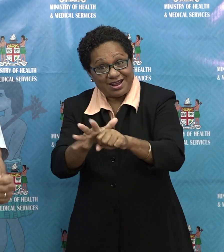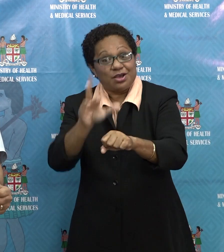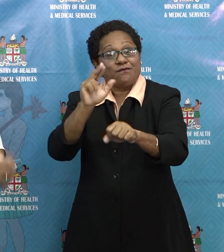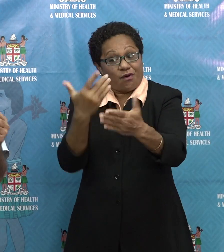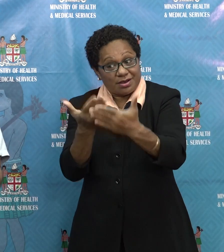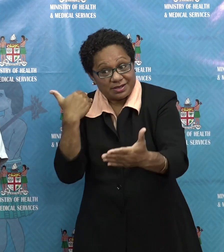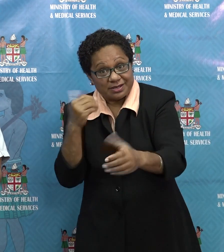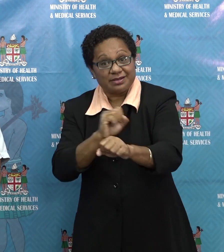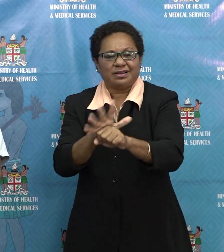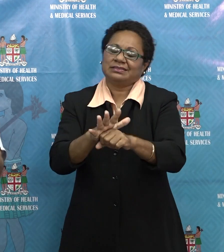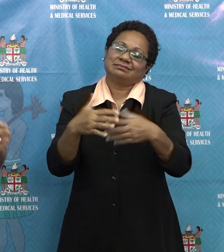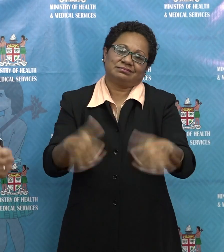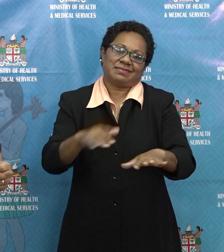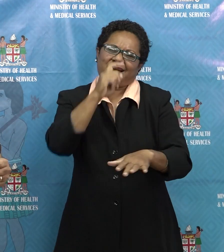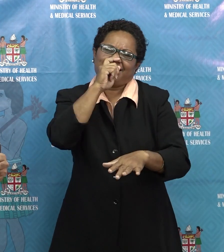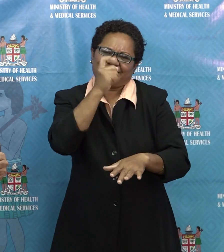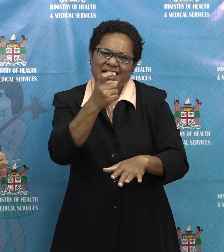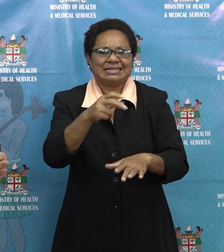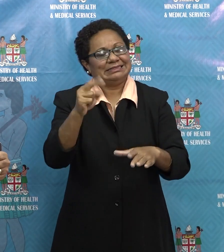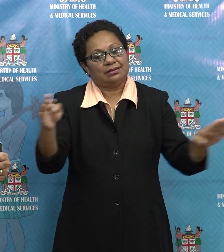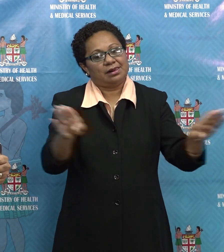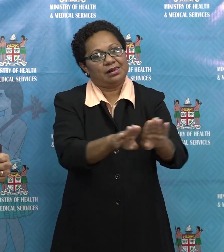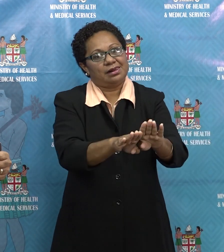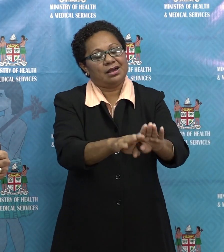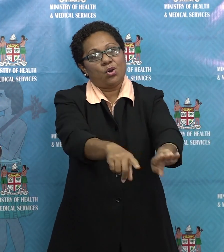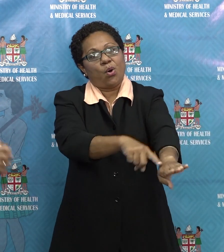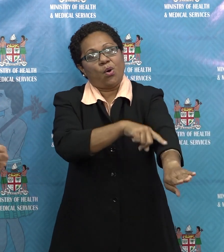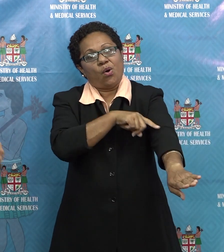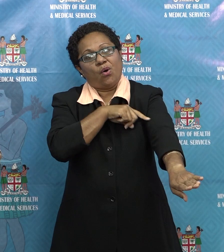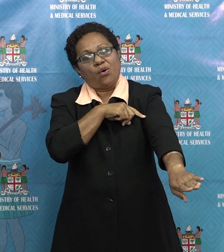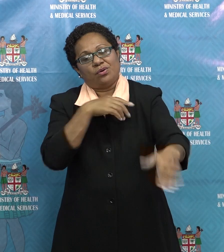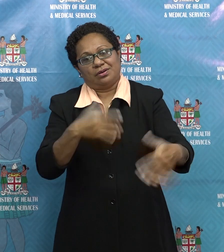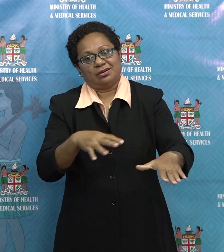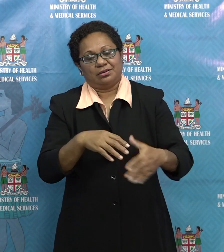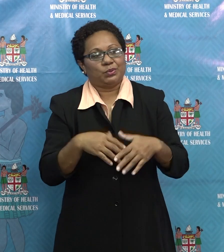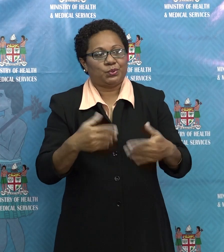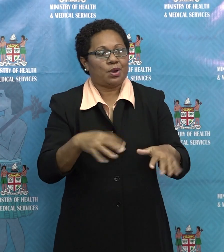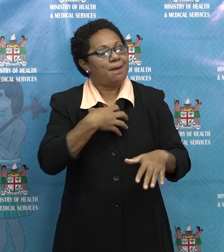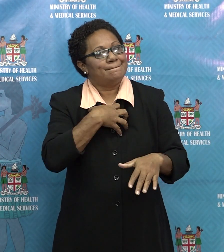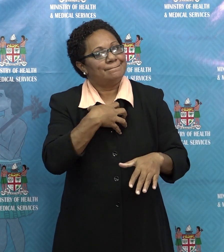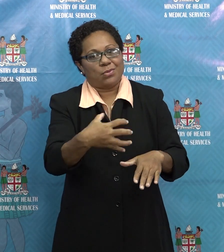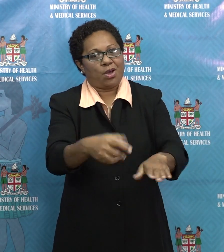viral elimination, you have to go for a longer period of time. It's a different type of lockdown.